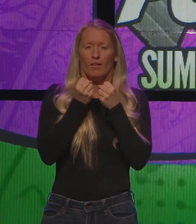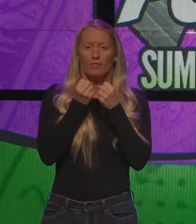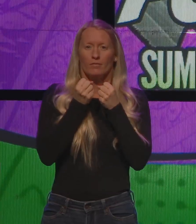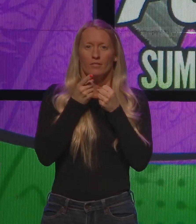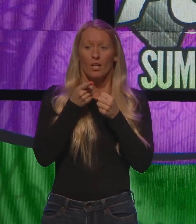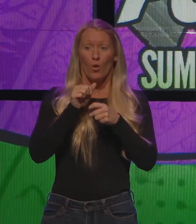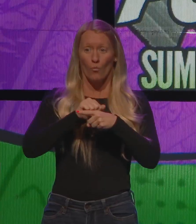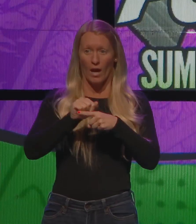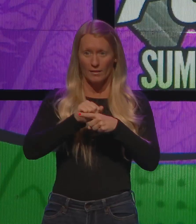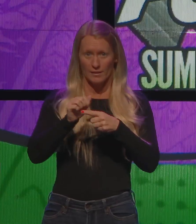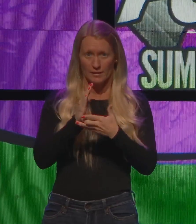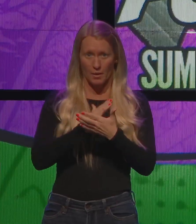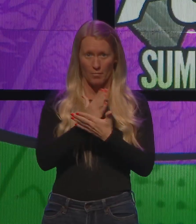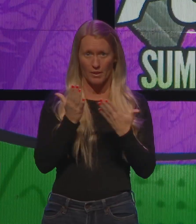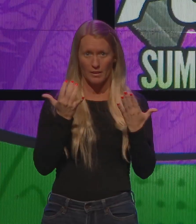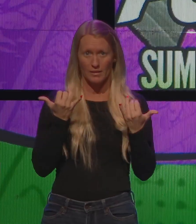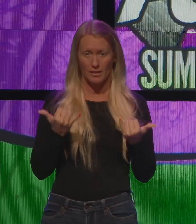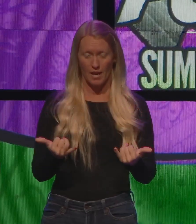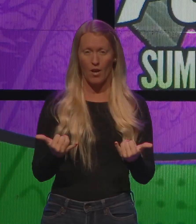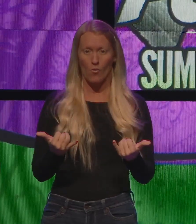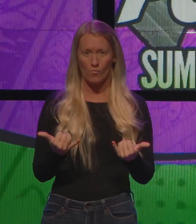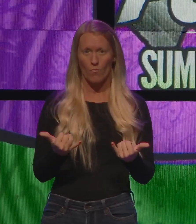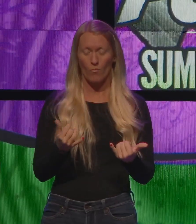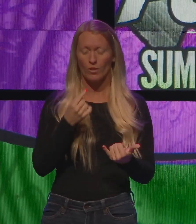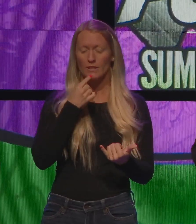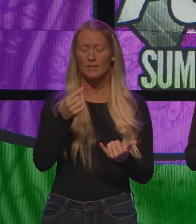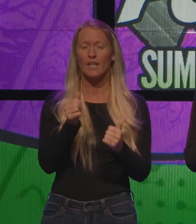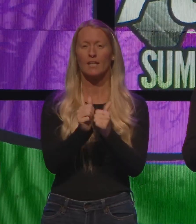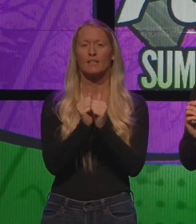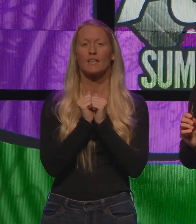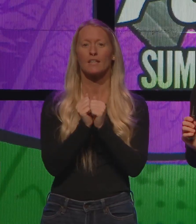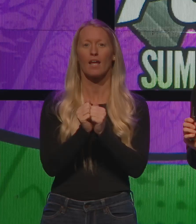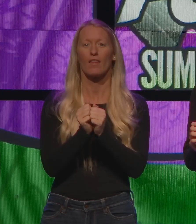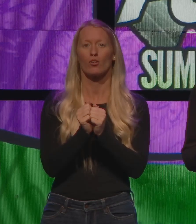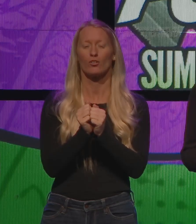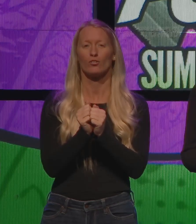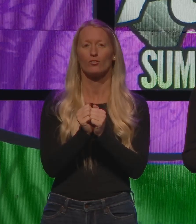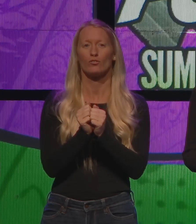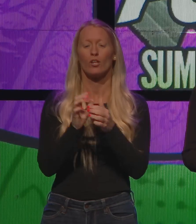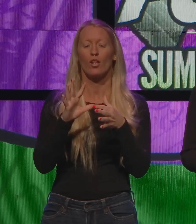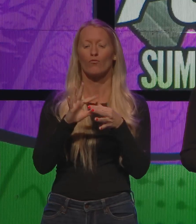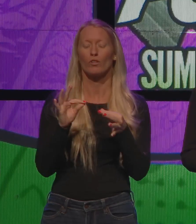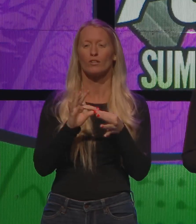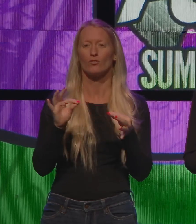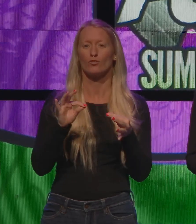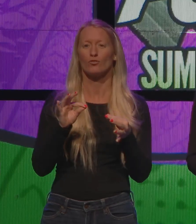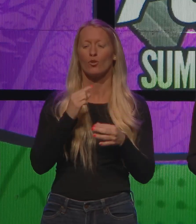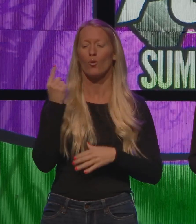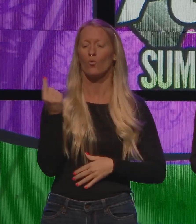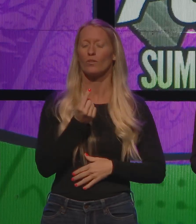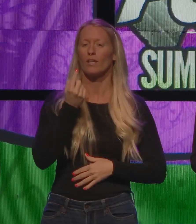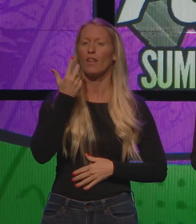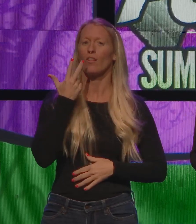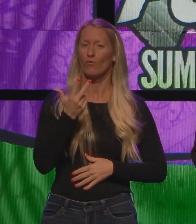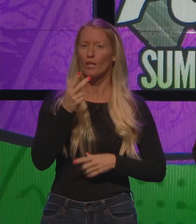our brains, okay? We are going to say together this phrase. It's only 3 words, all